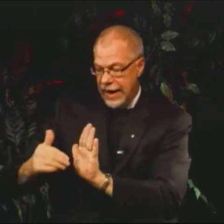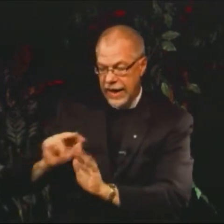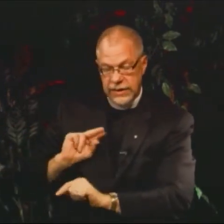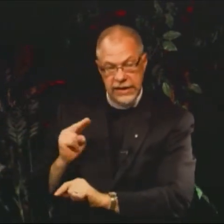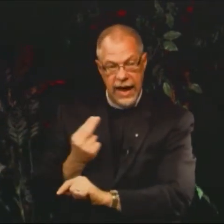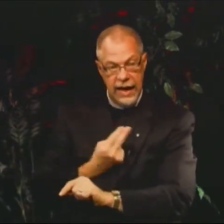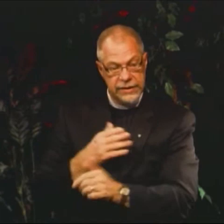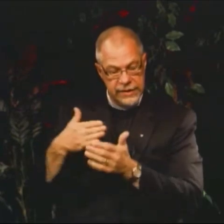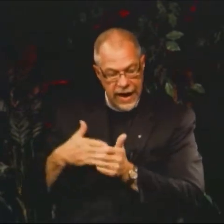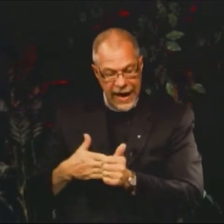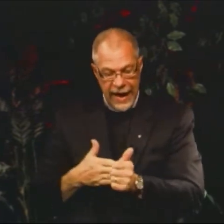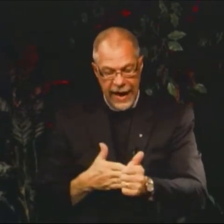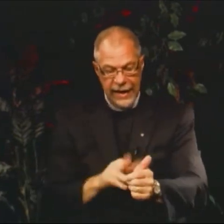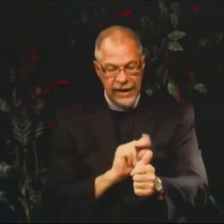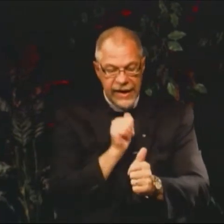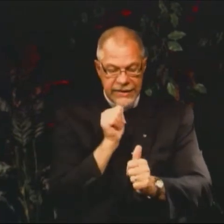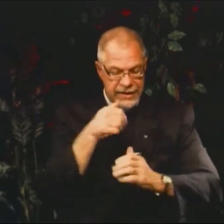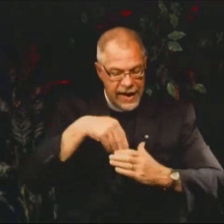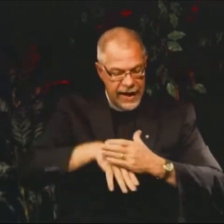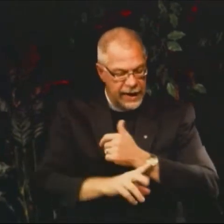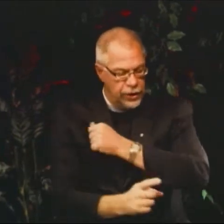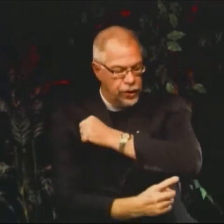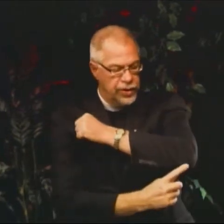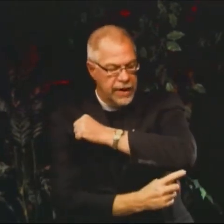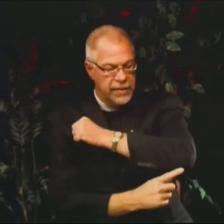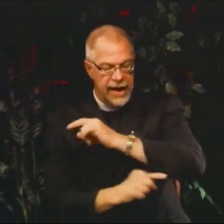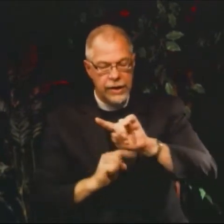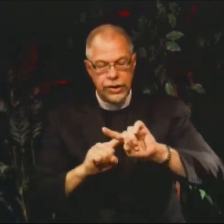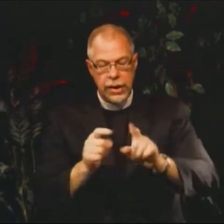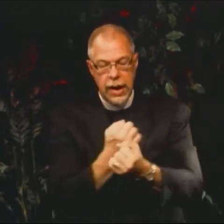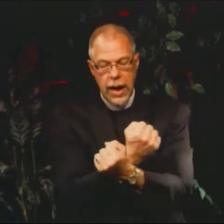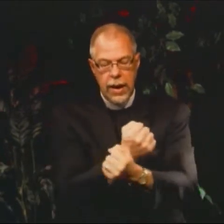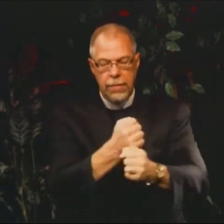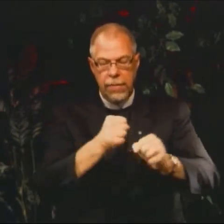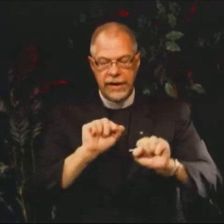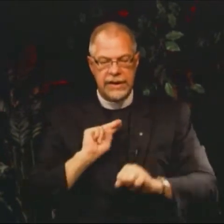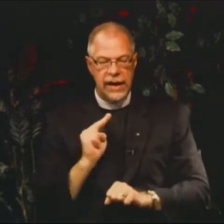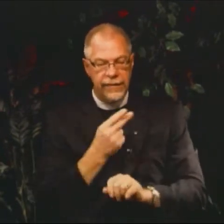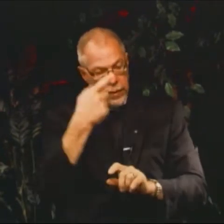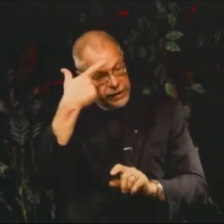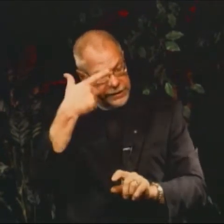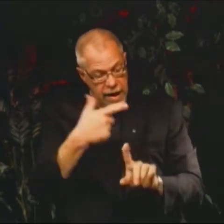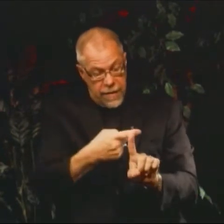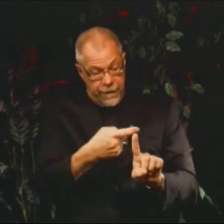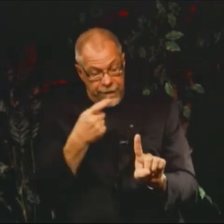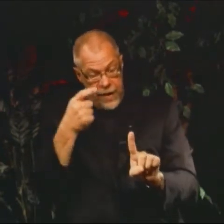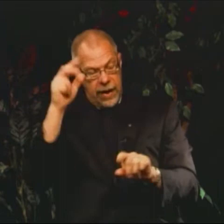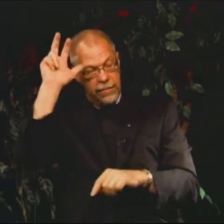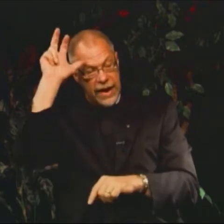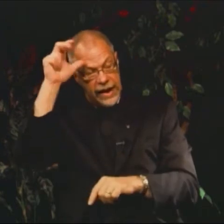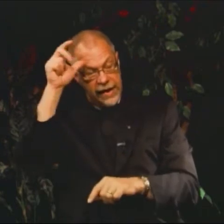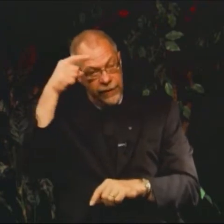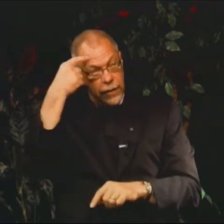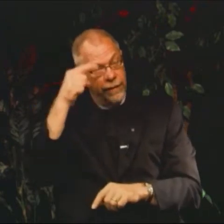against us. And lead us not into temptation, but deliver us from evil,